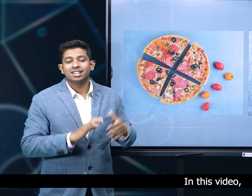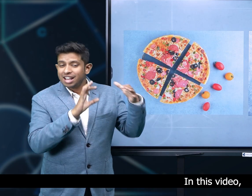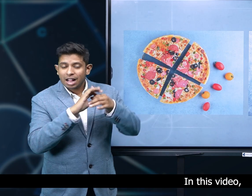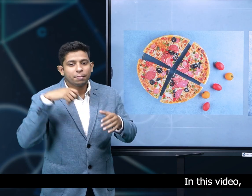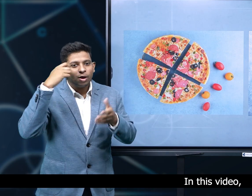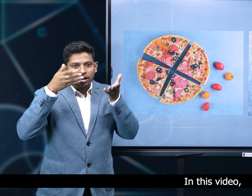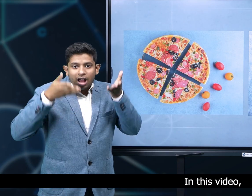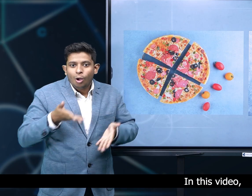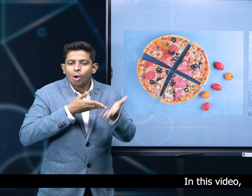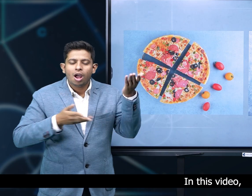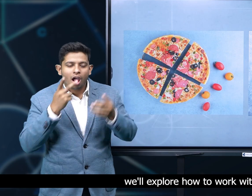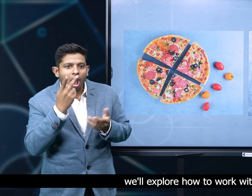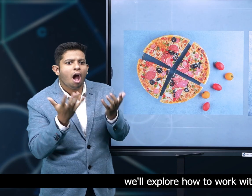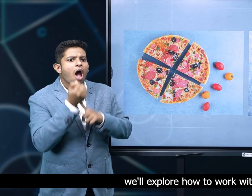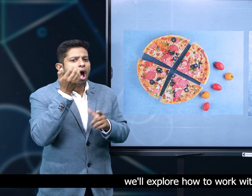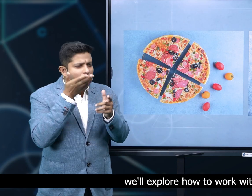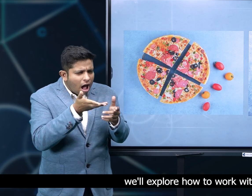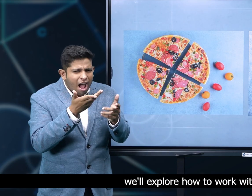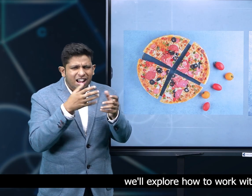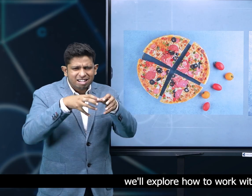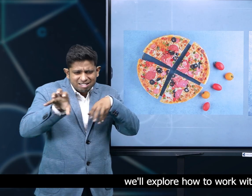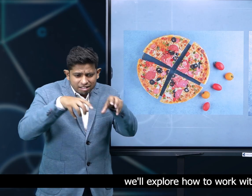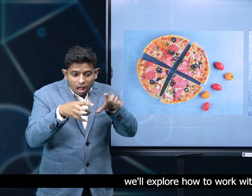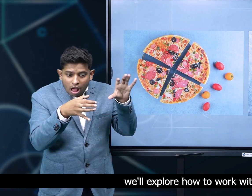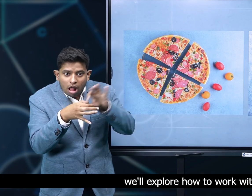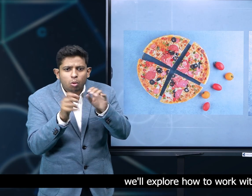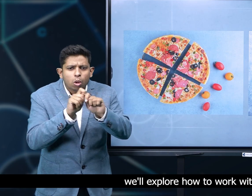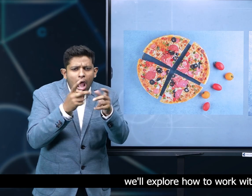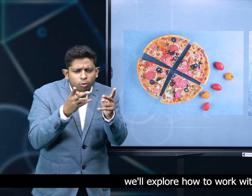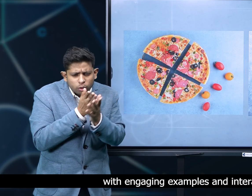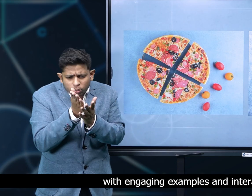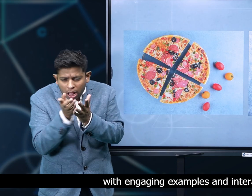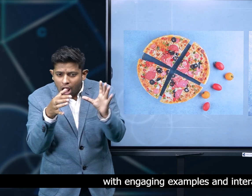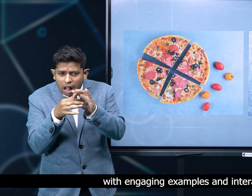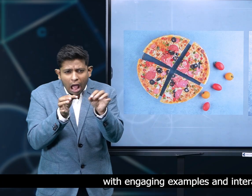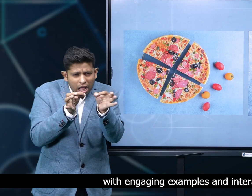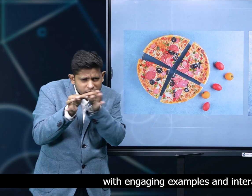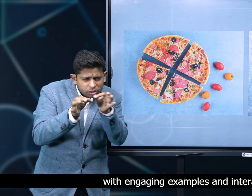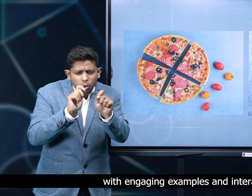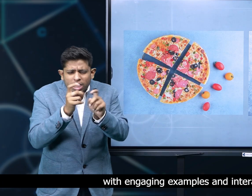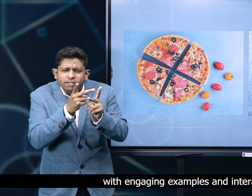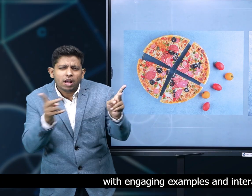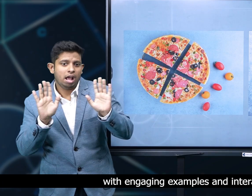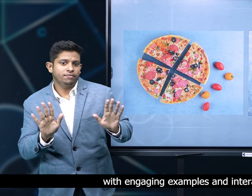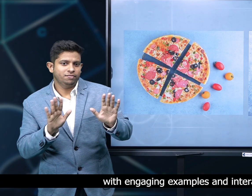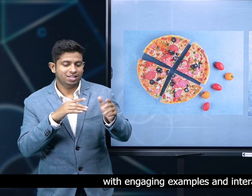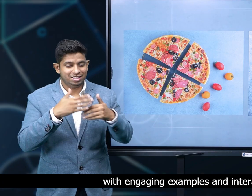In this video, we'll explore how to work with fractions with engaging examples and